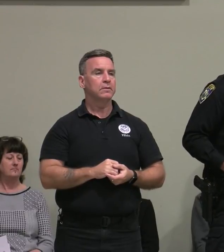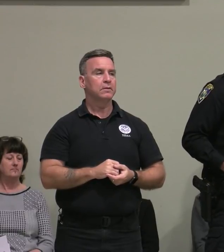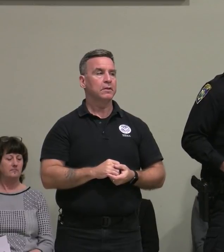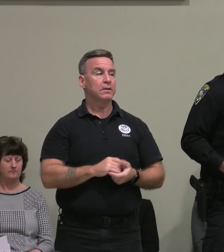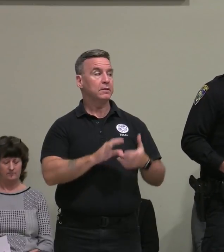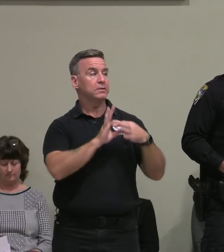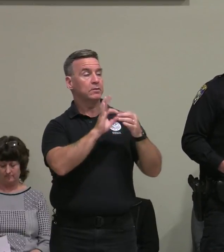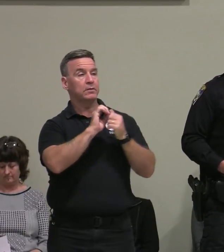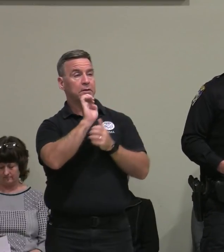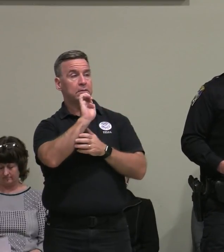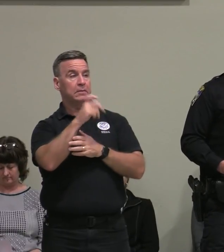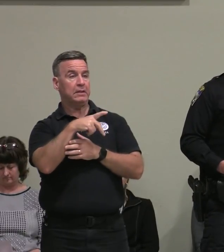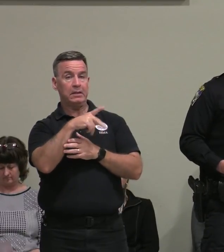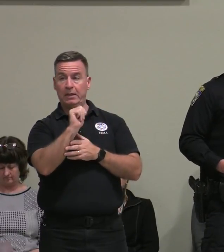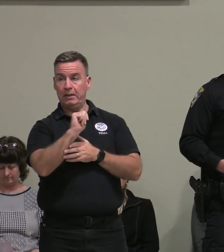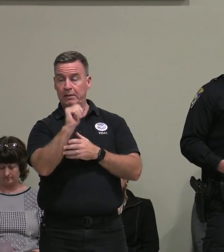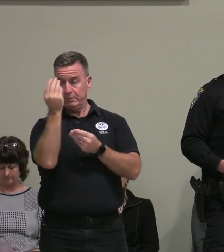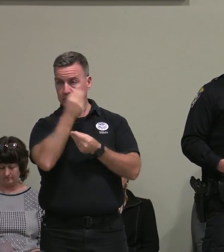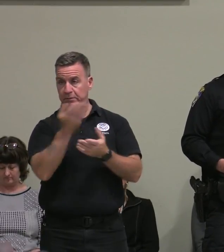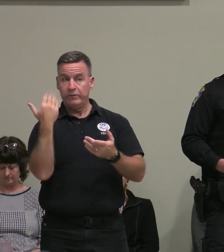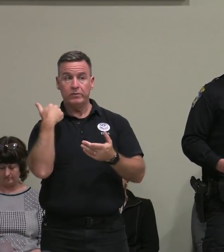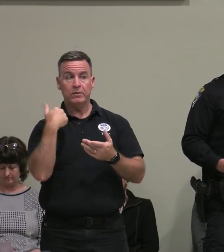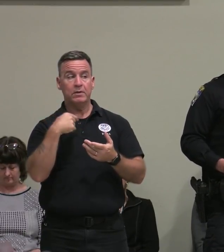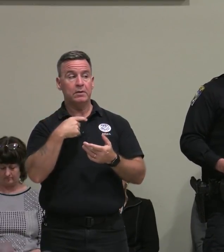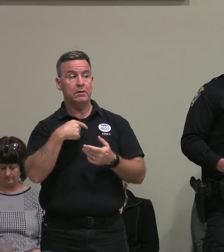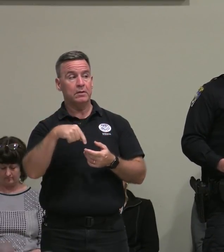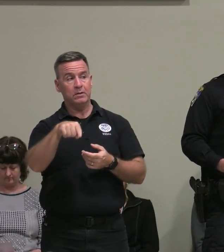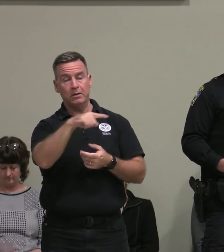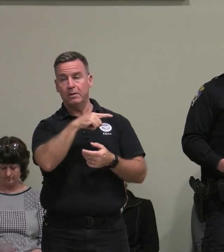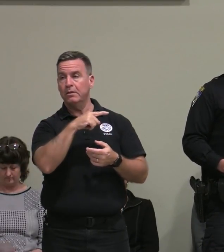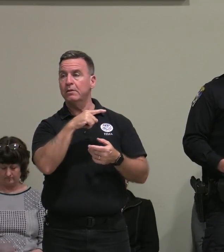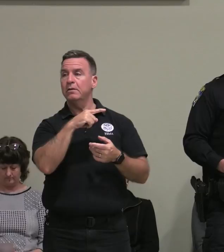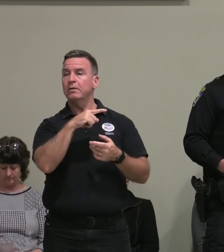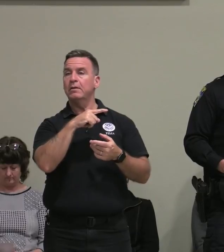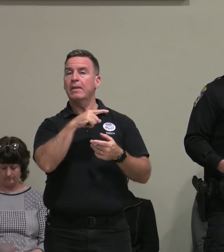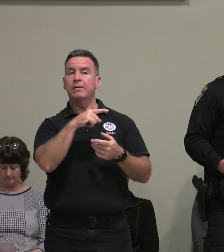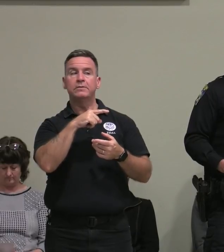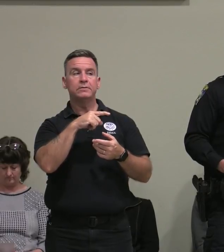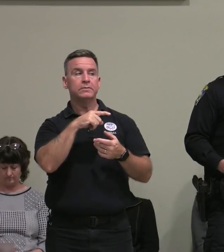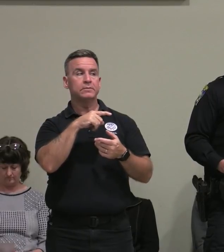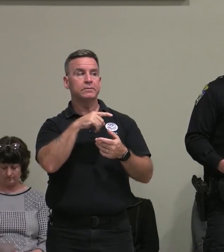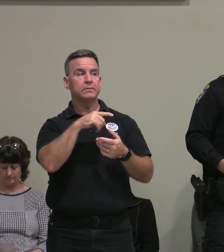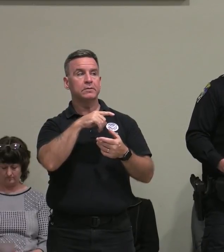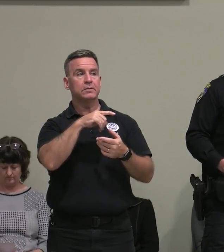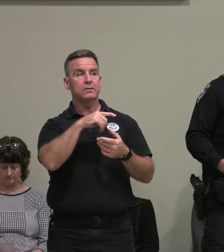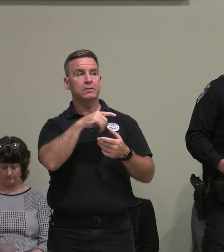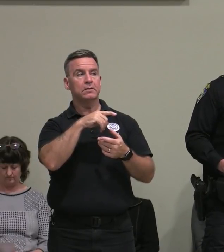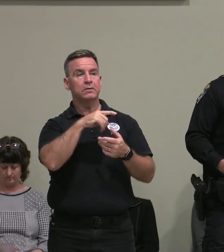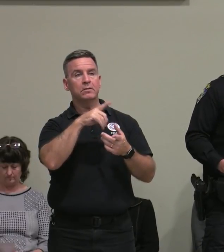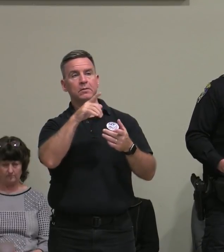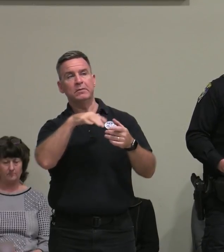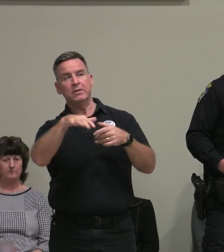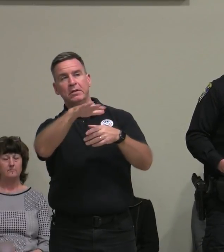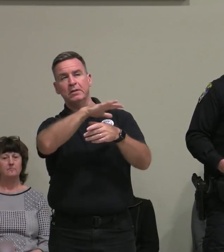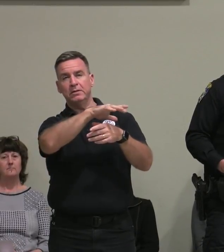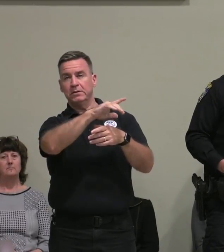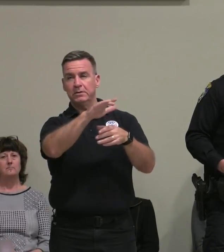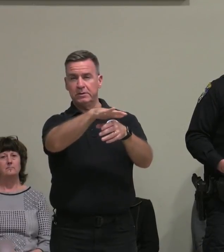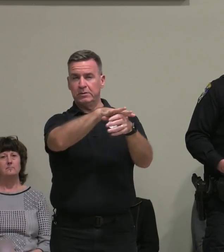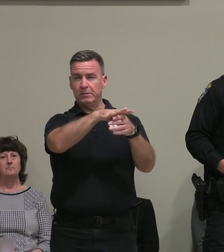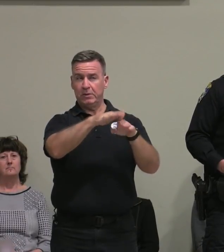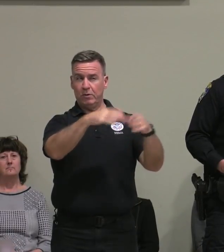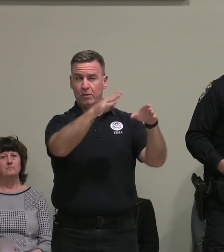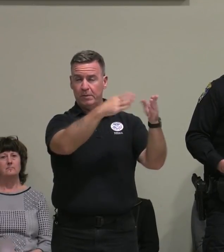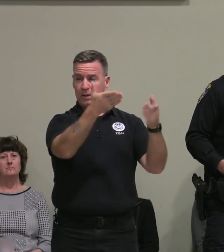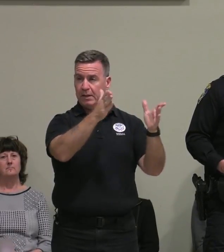EPA, as was mentioned before, they are going behind the zones being opened and